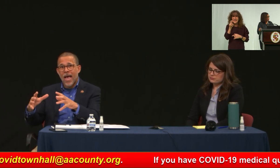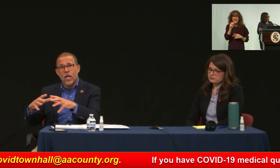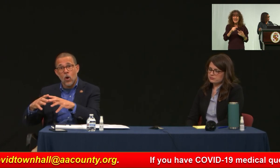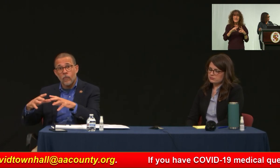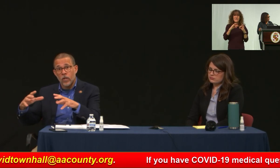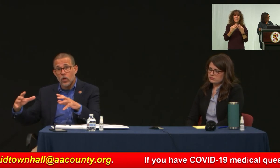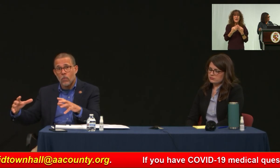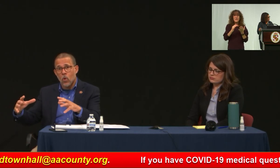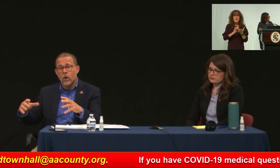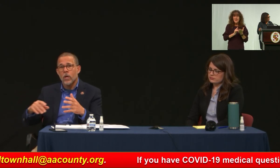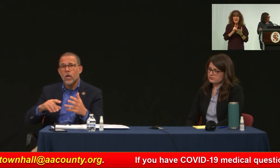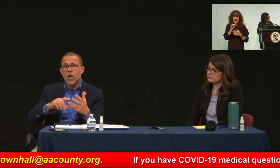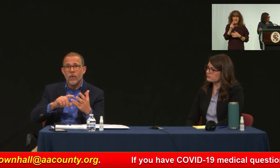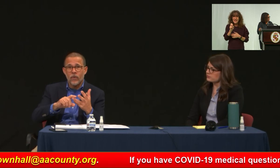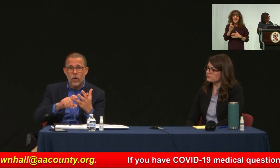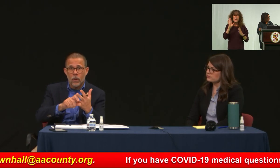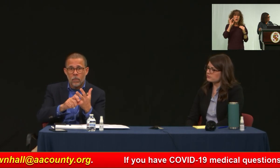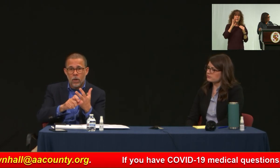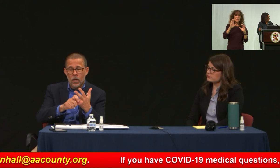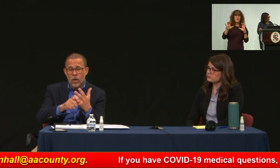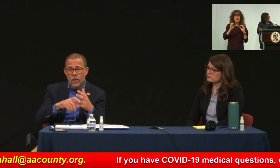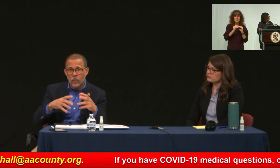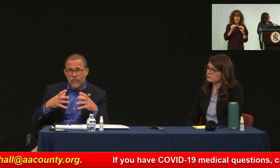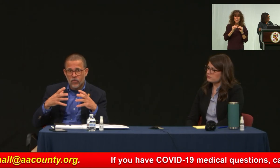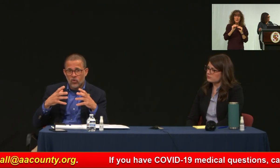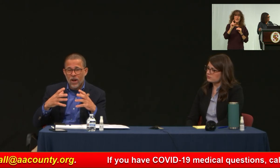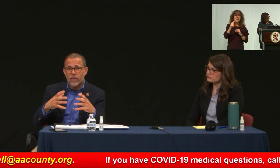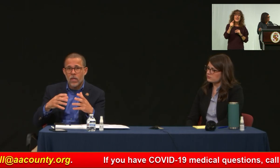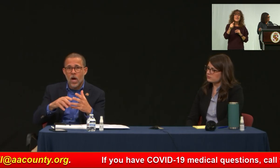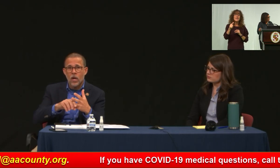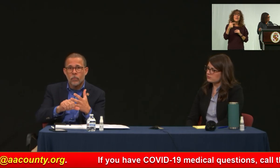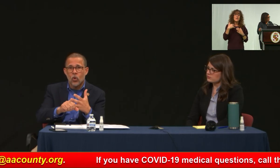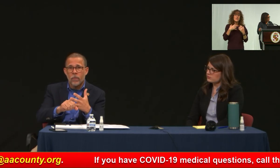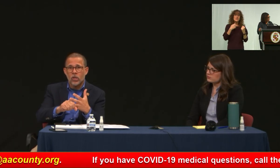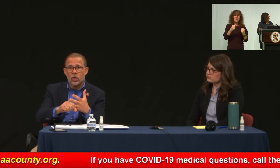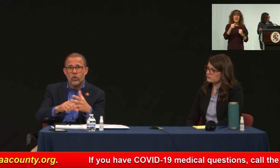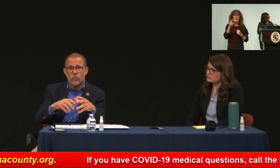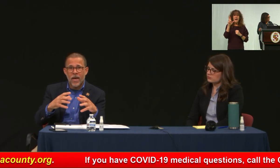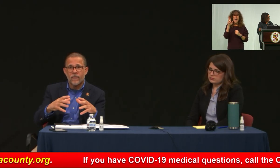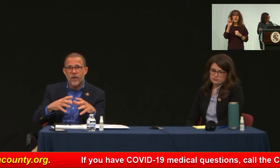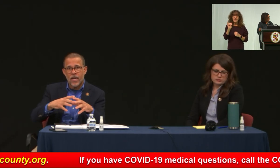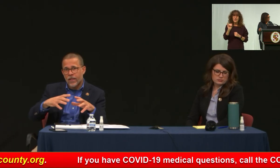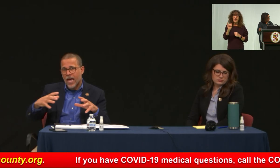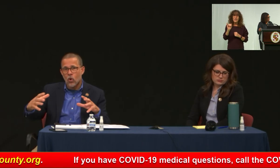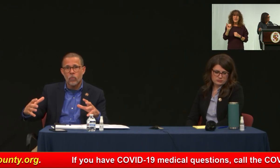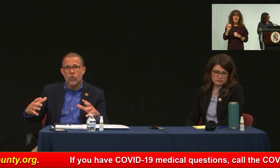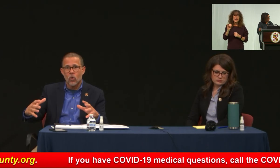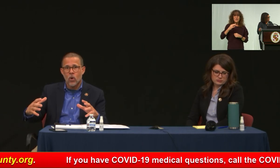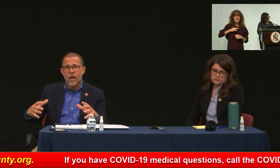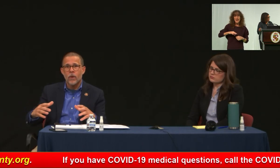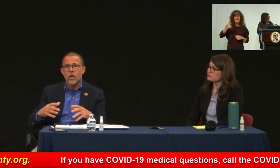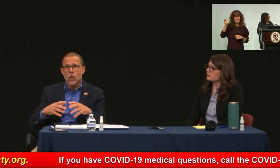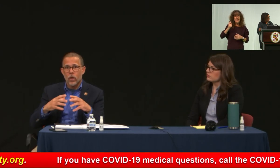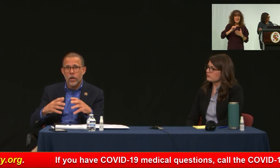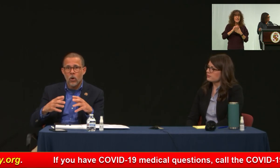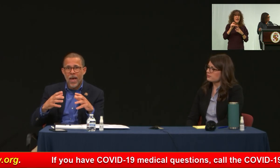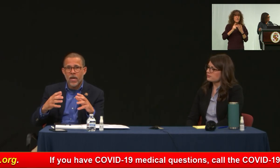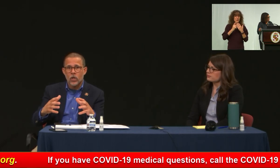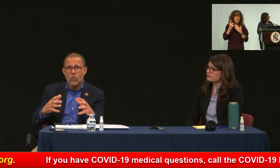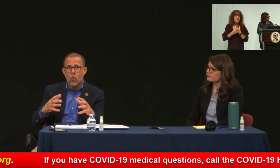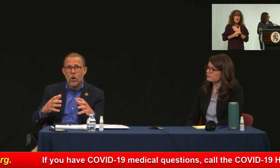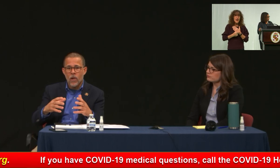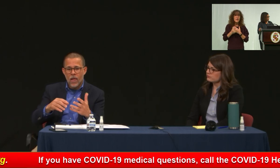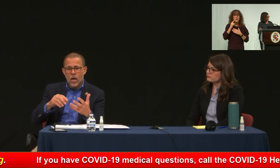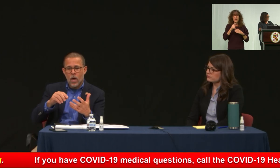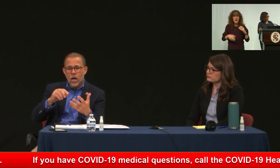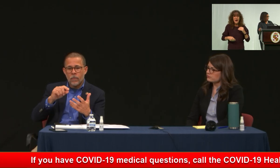to go back and hopefully do more. We've strengthened the unemployment insurance benefit and that whole program. We're going to go back and